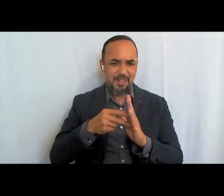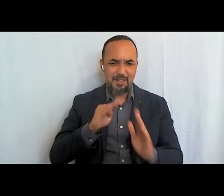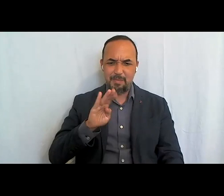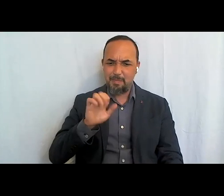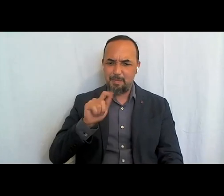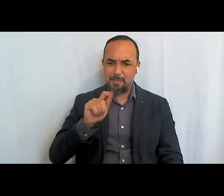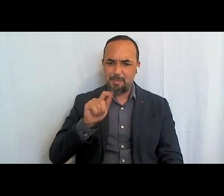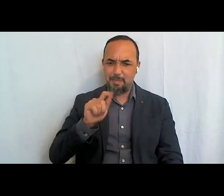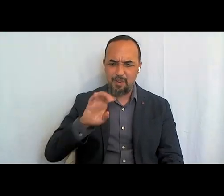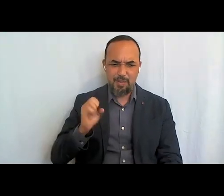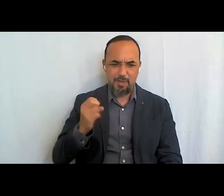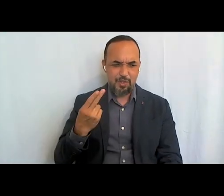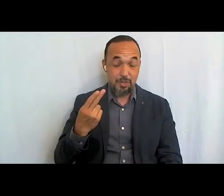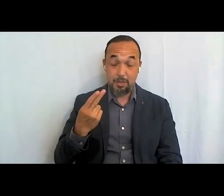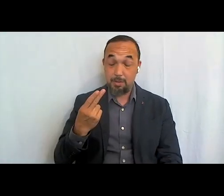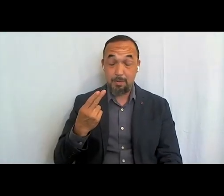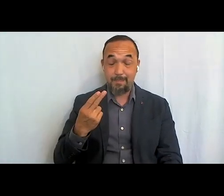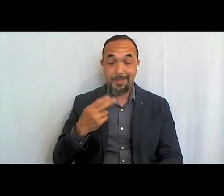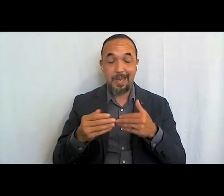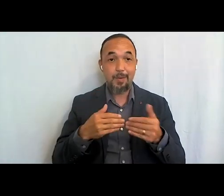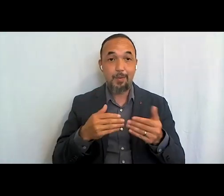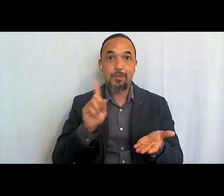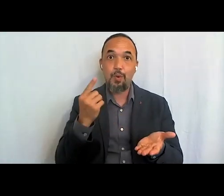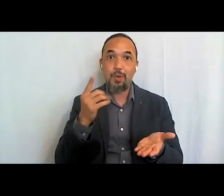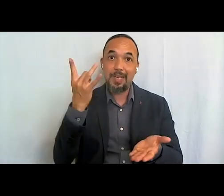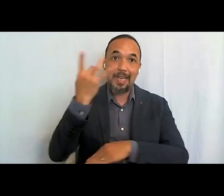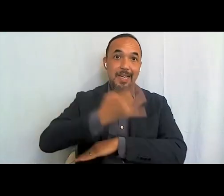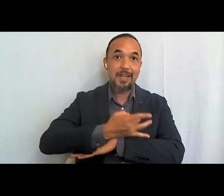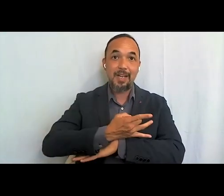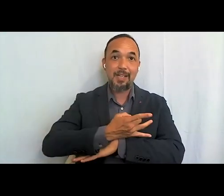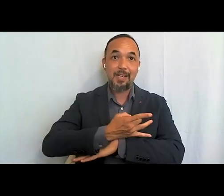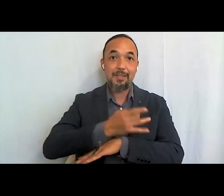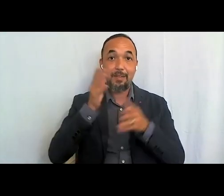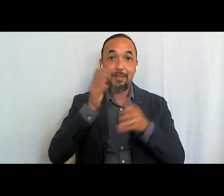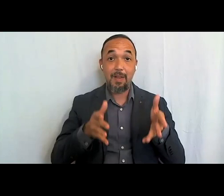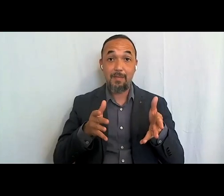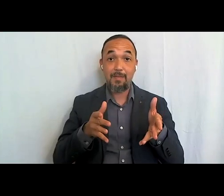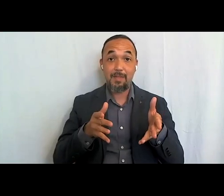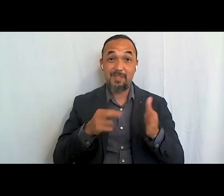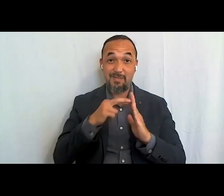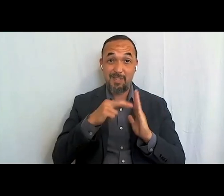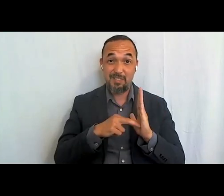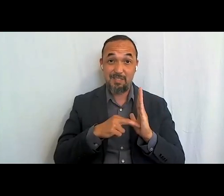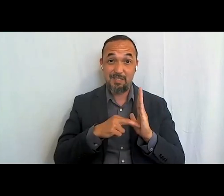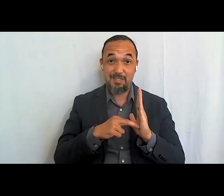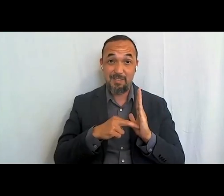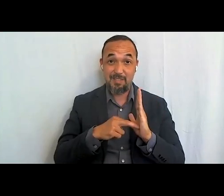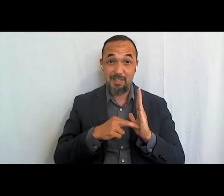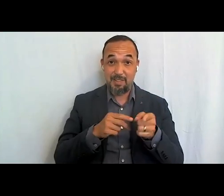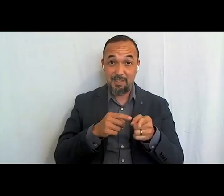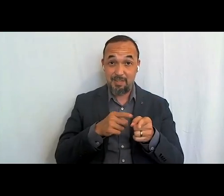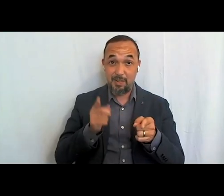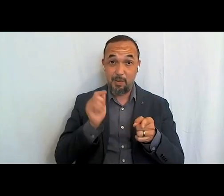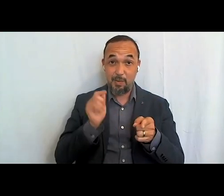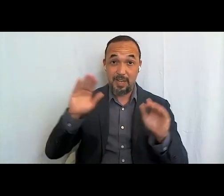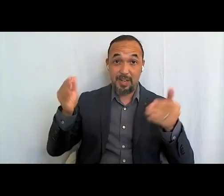there is only 8 days. There are only 8 days left of registration where you can invite people to this